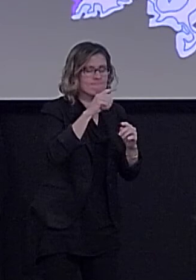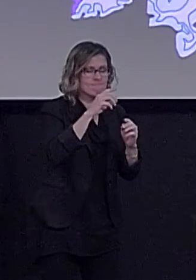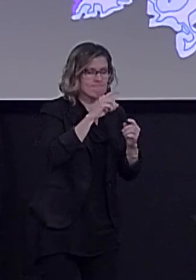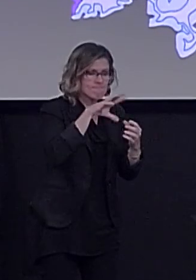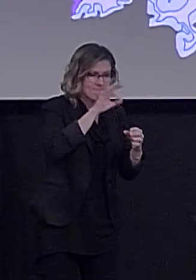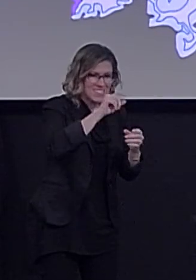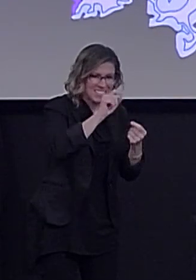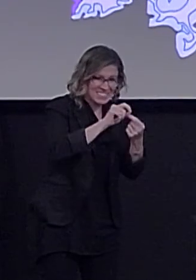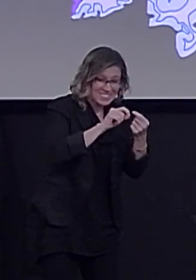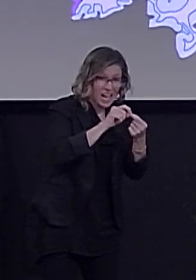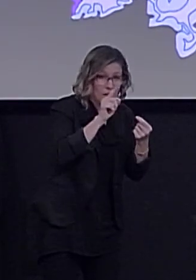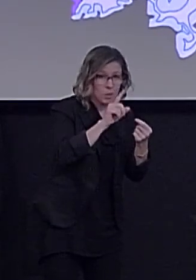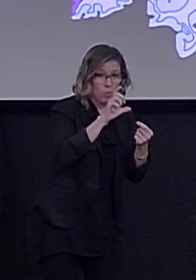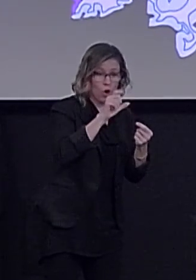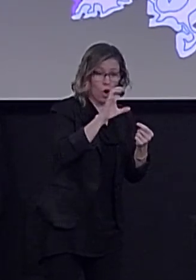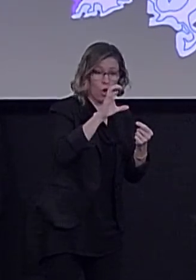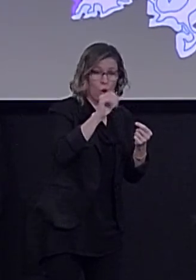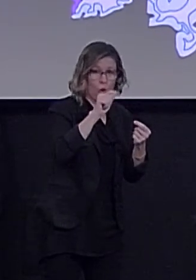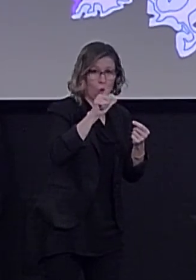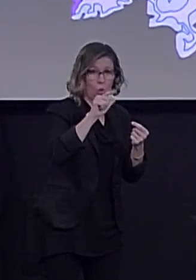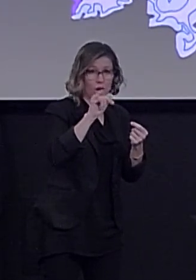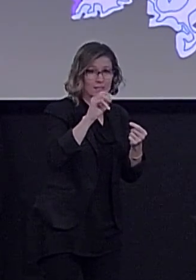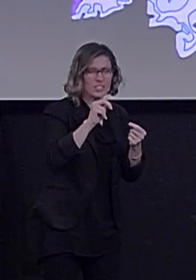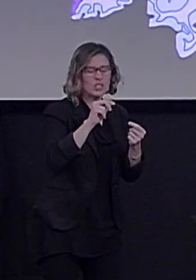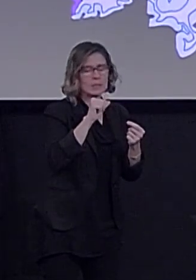motor cortex, but it's a bit,